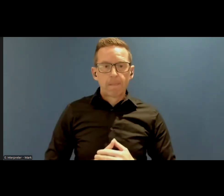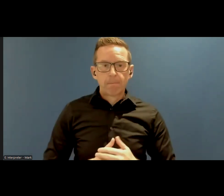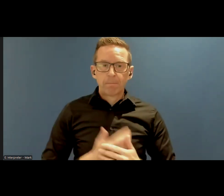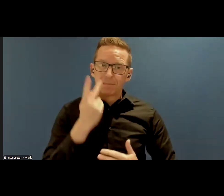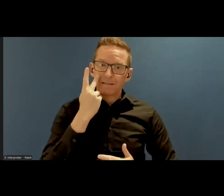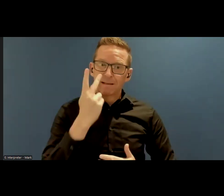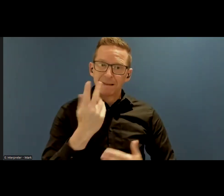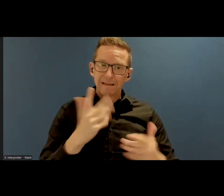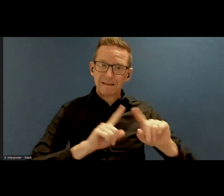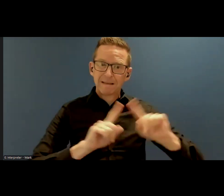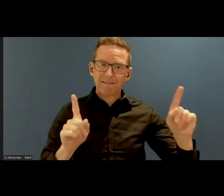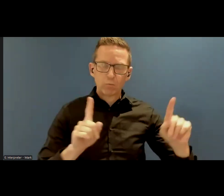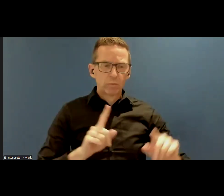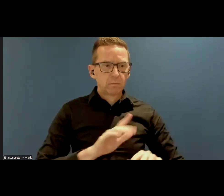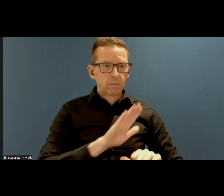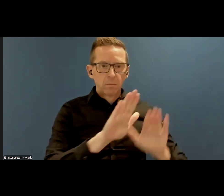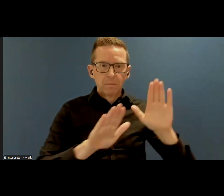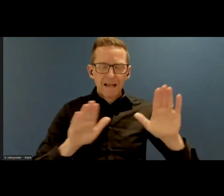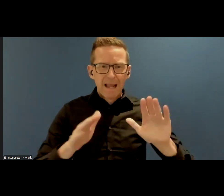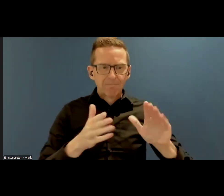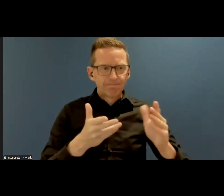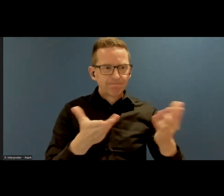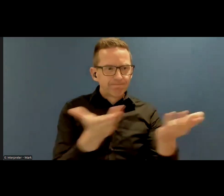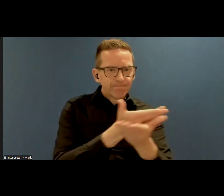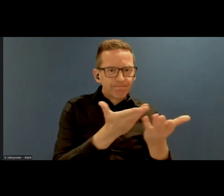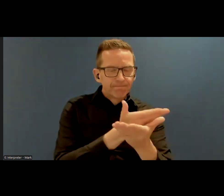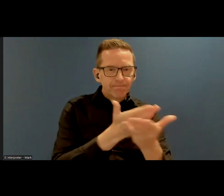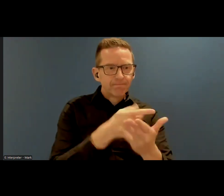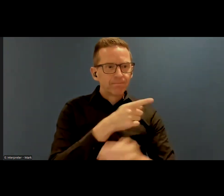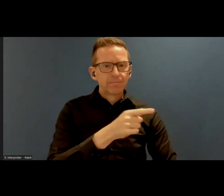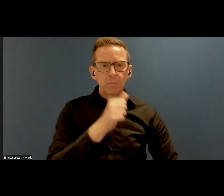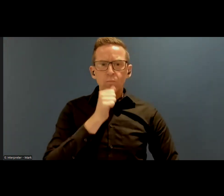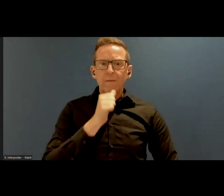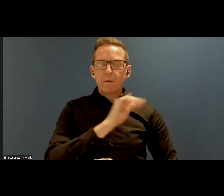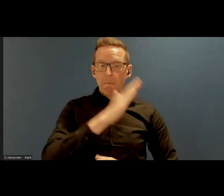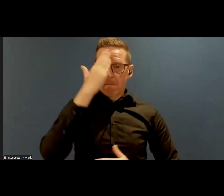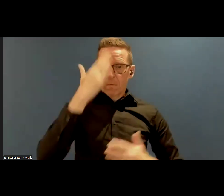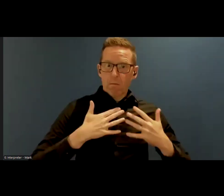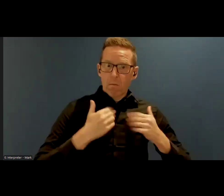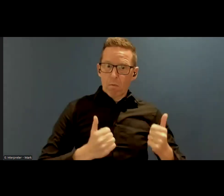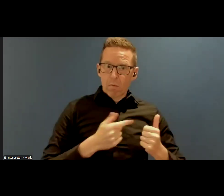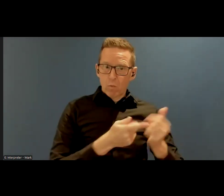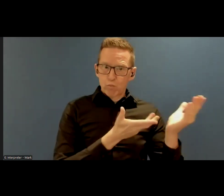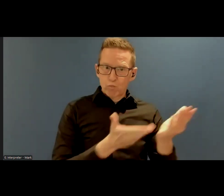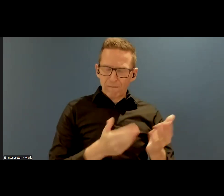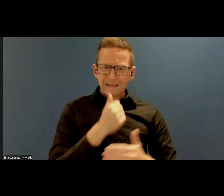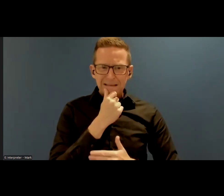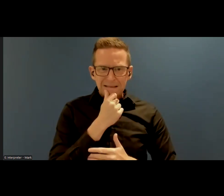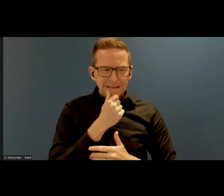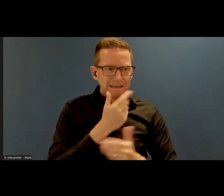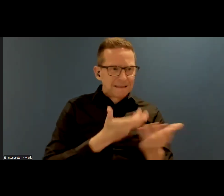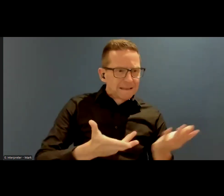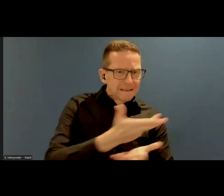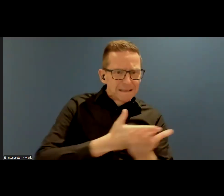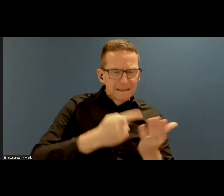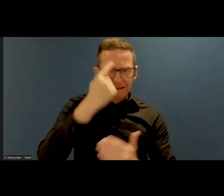offices and the private mental health providers on how they are going to admit these particular